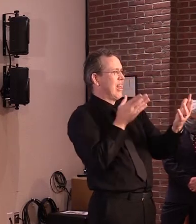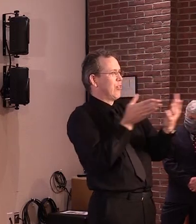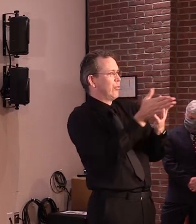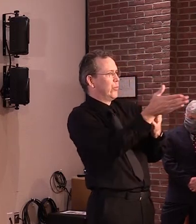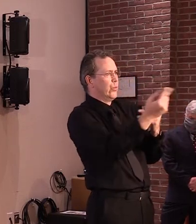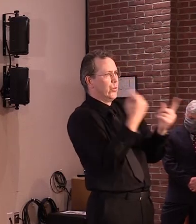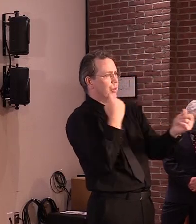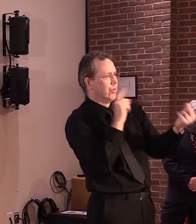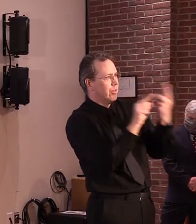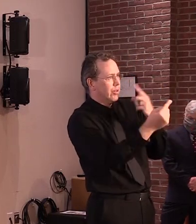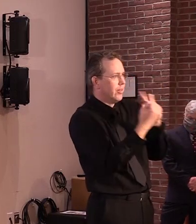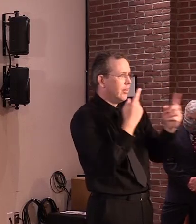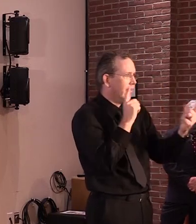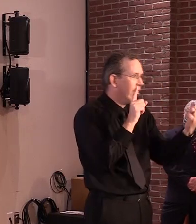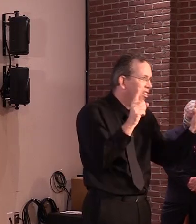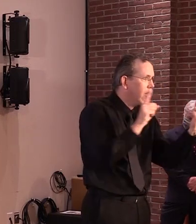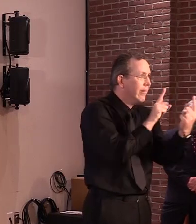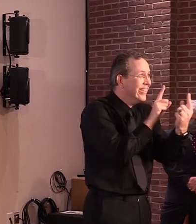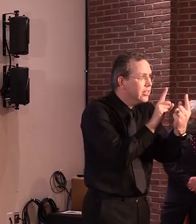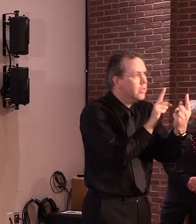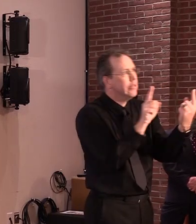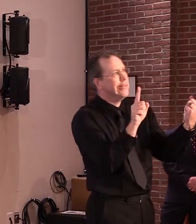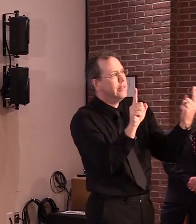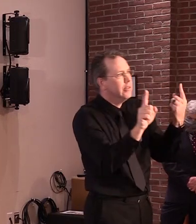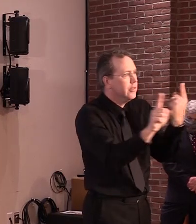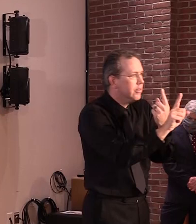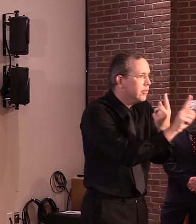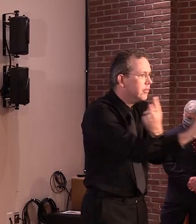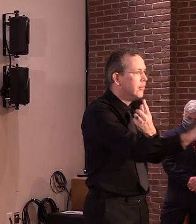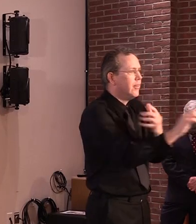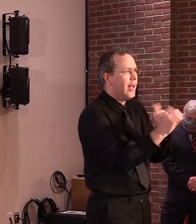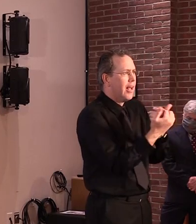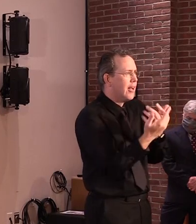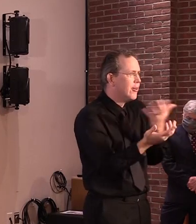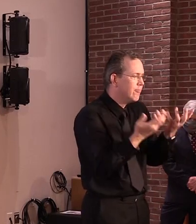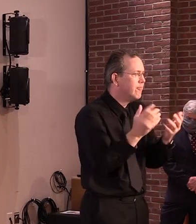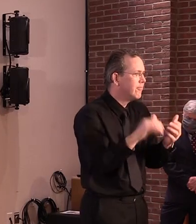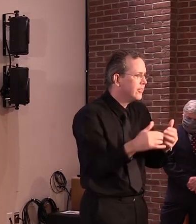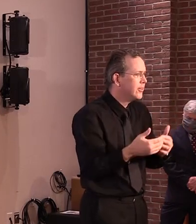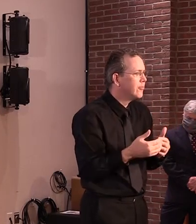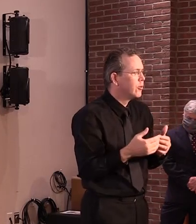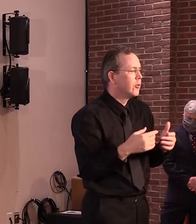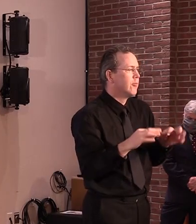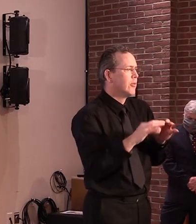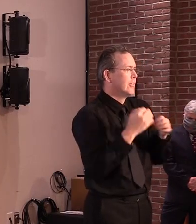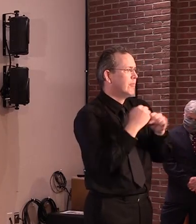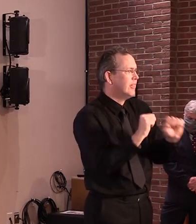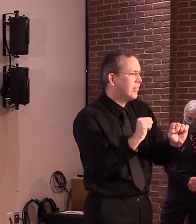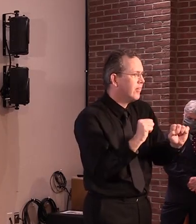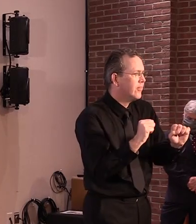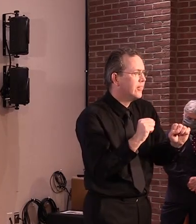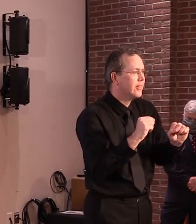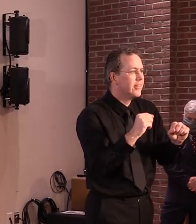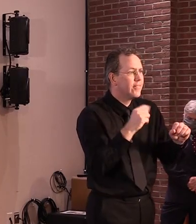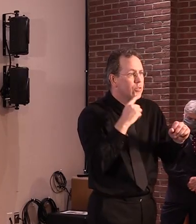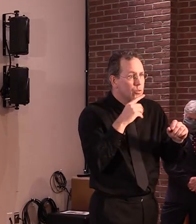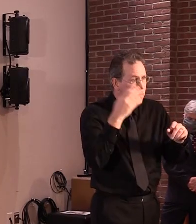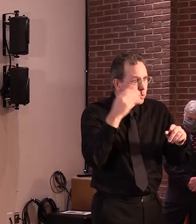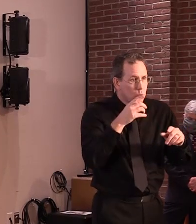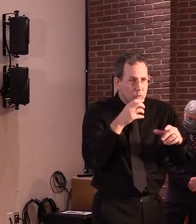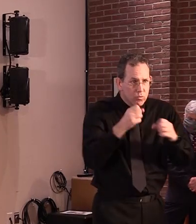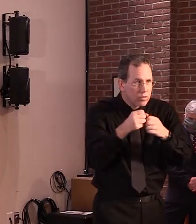maneuver around that, the facial covering would be really, really instrumental to you protecting others and for them to protect you as